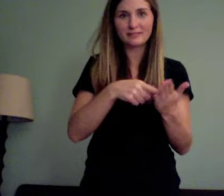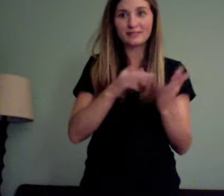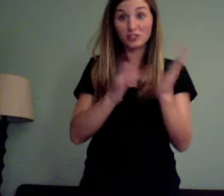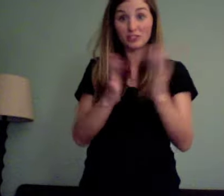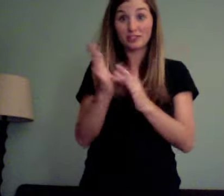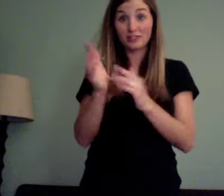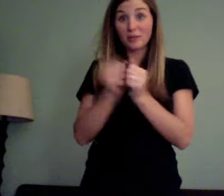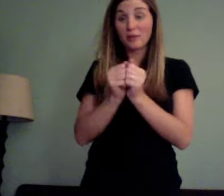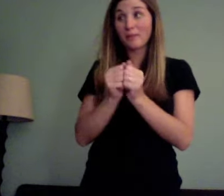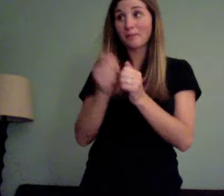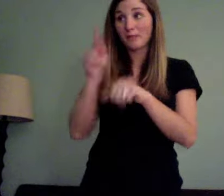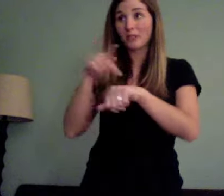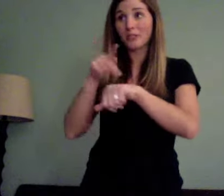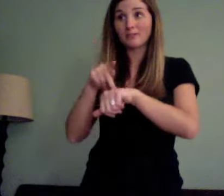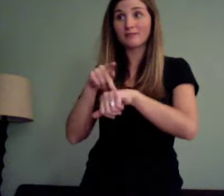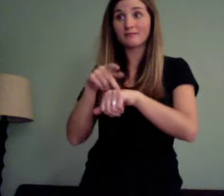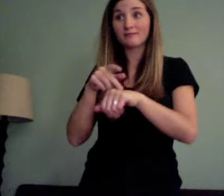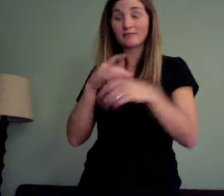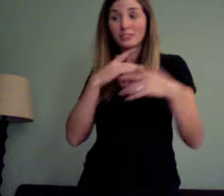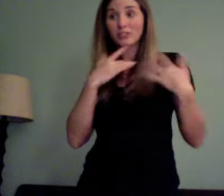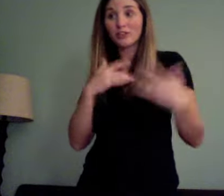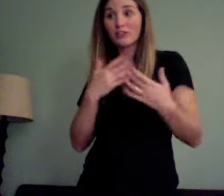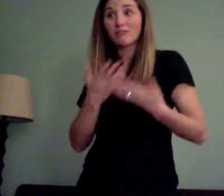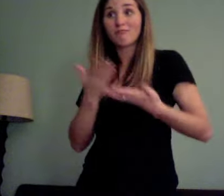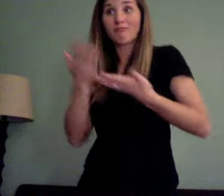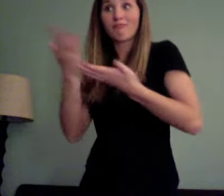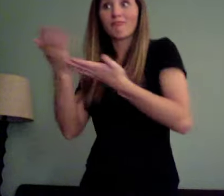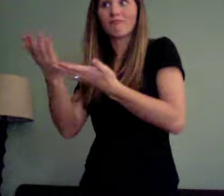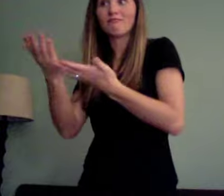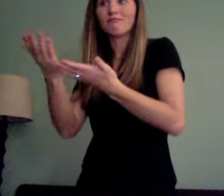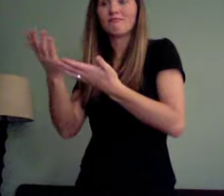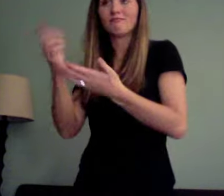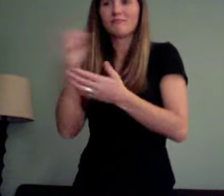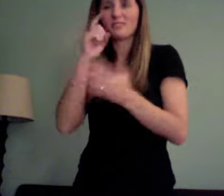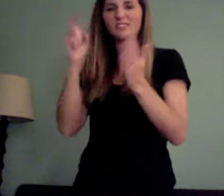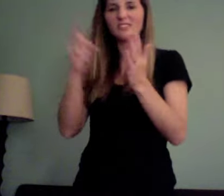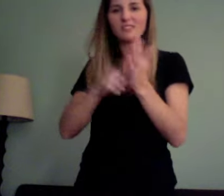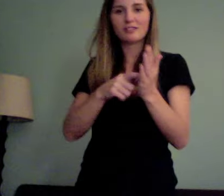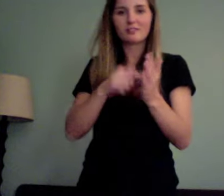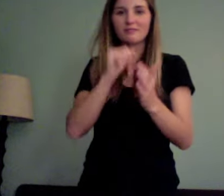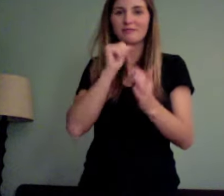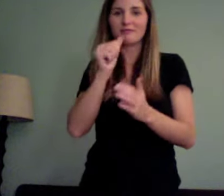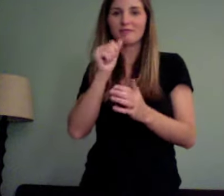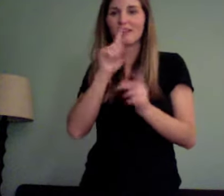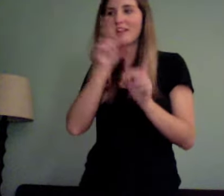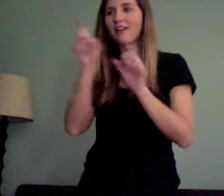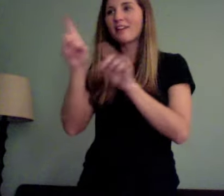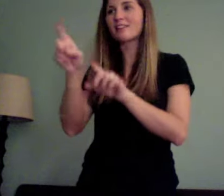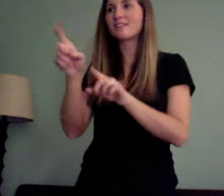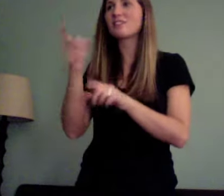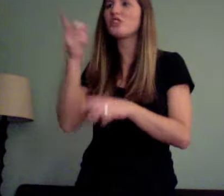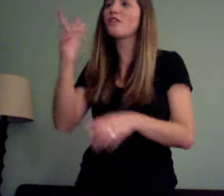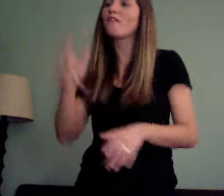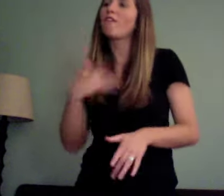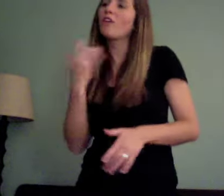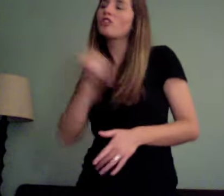line. I noticed he didn't ask all these other questions. Peter, do you feel sorry? You promise you'll do